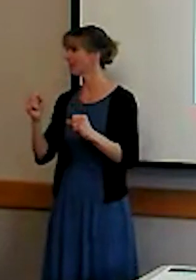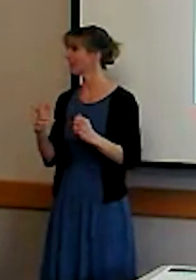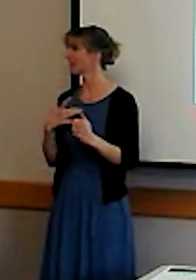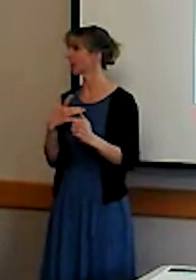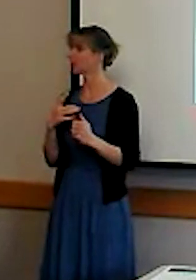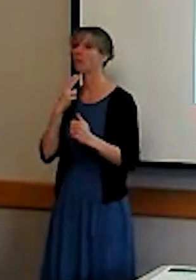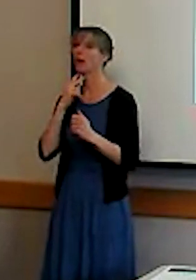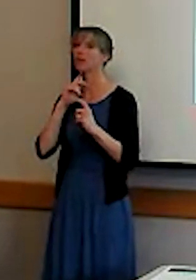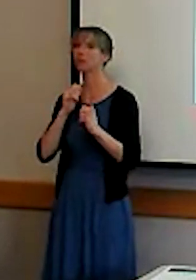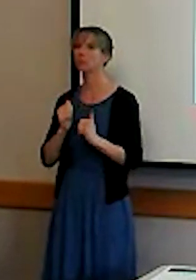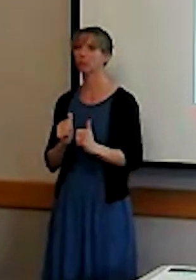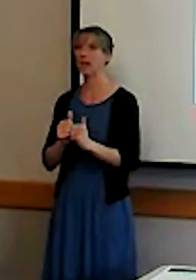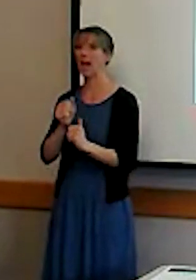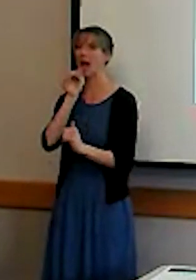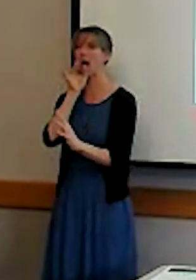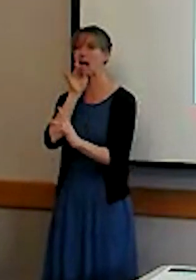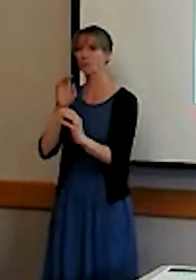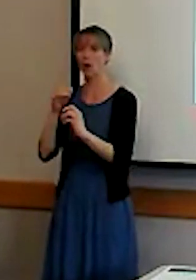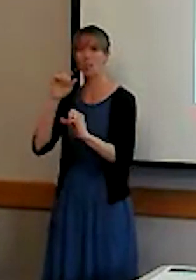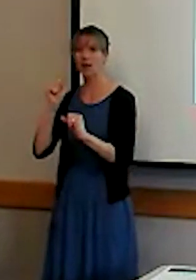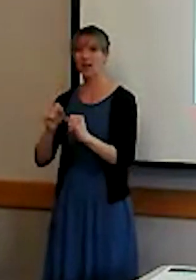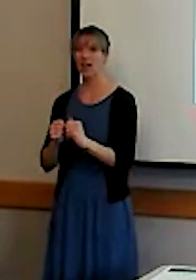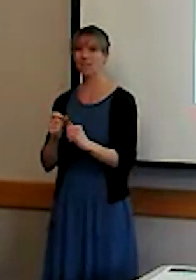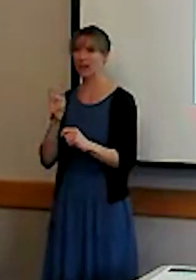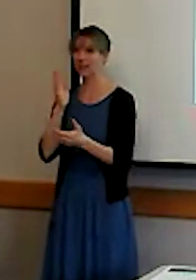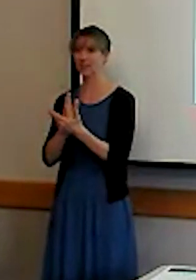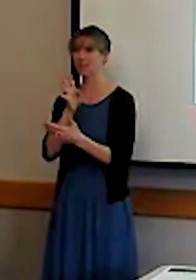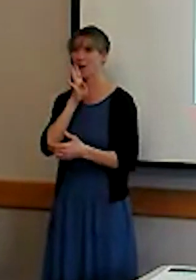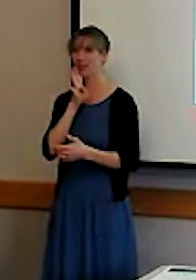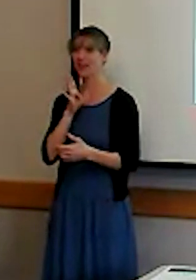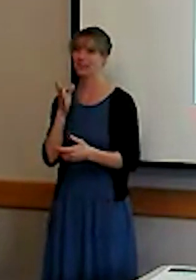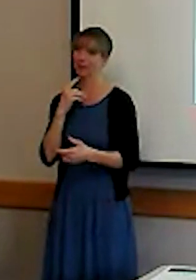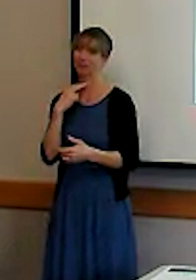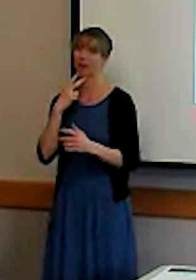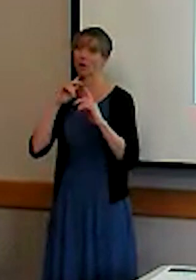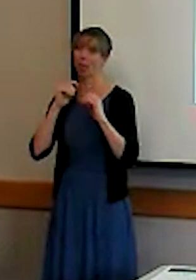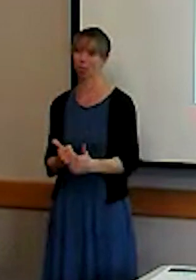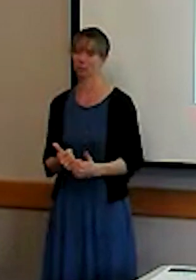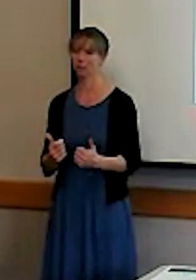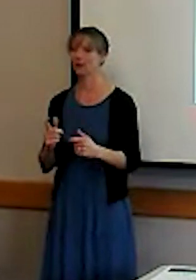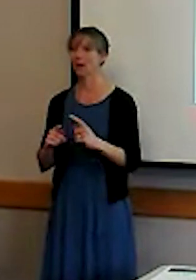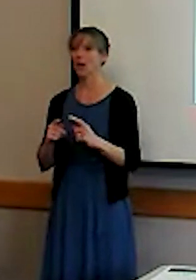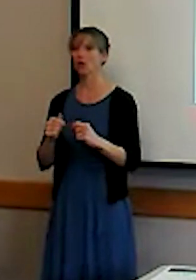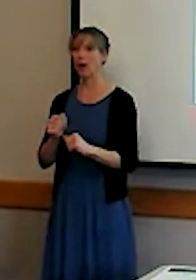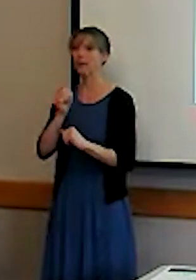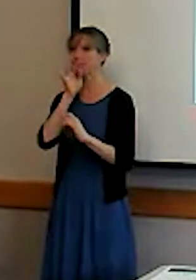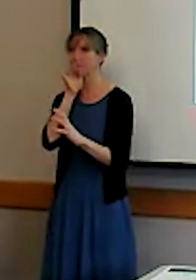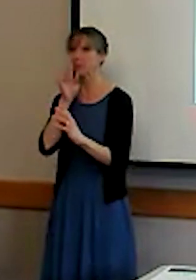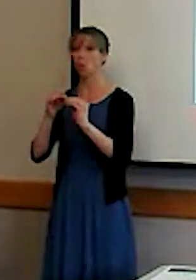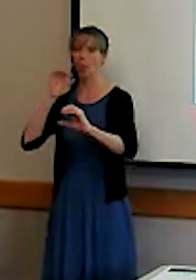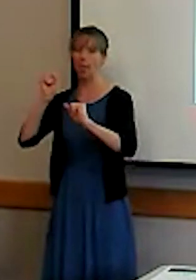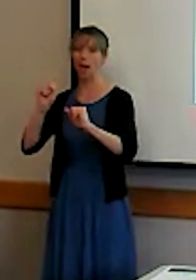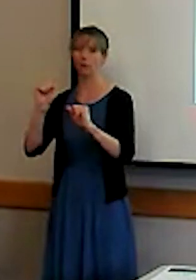sometimes I lose my voice when I project my voice. So if I stop talking, that's what's going on, but I'll try to project as much as I